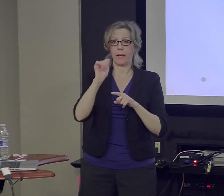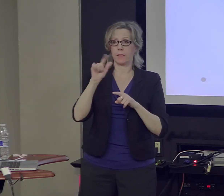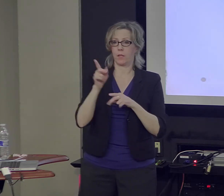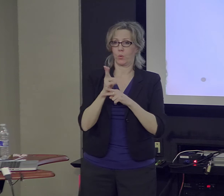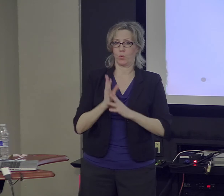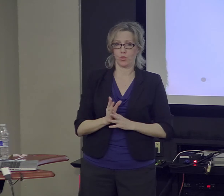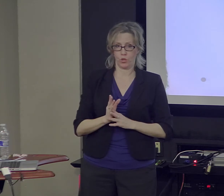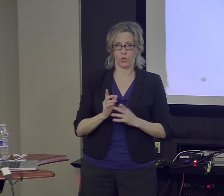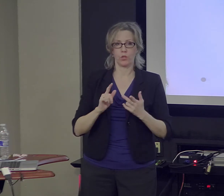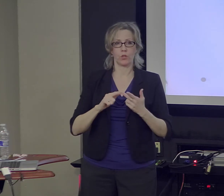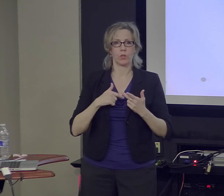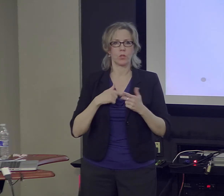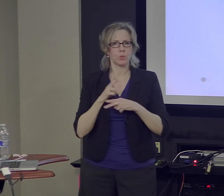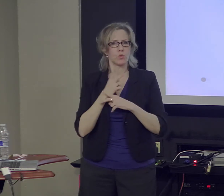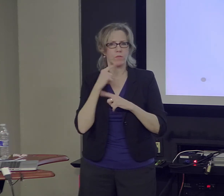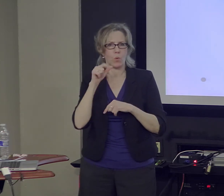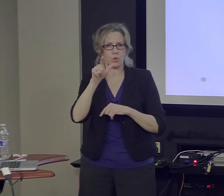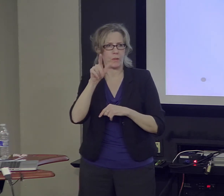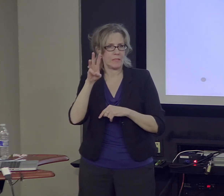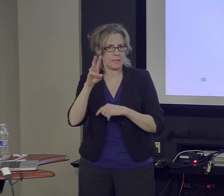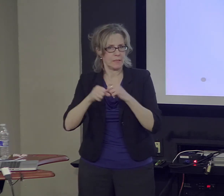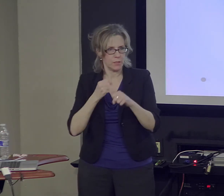from myself as an ASL user,